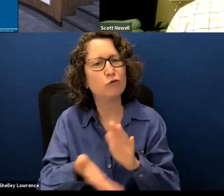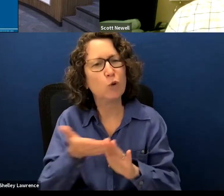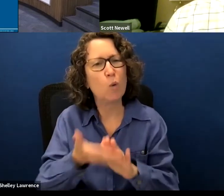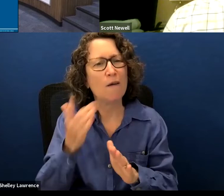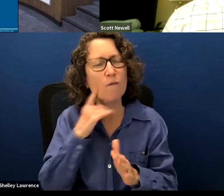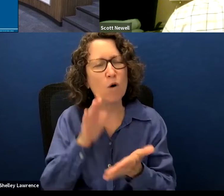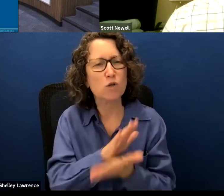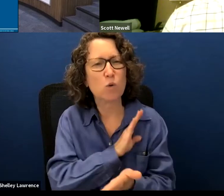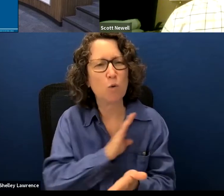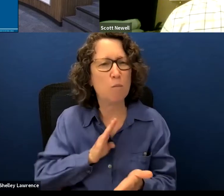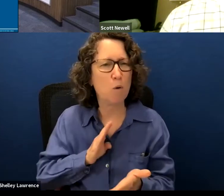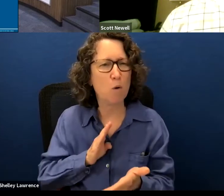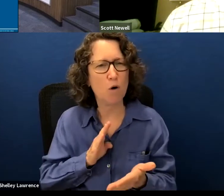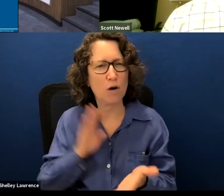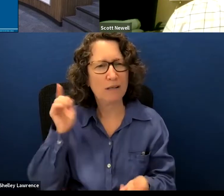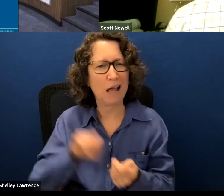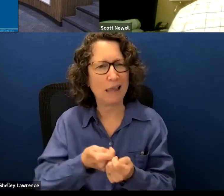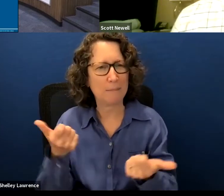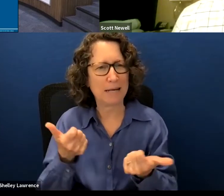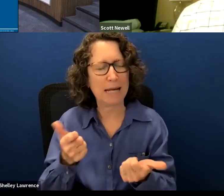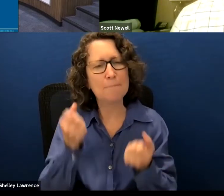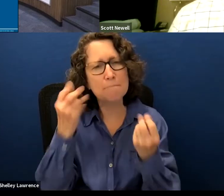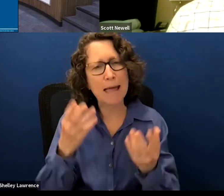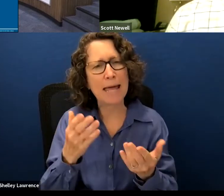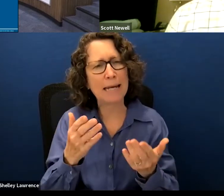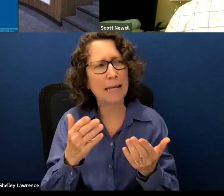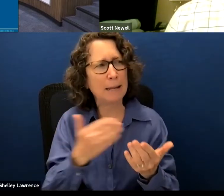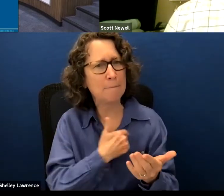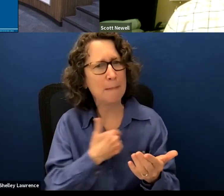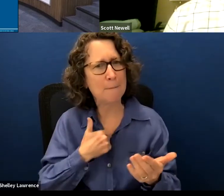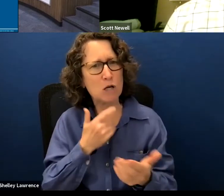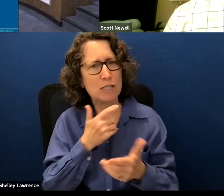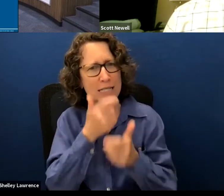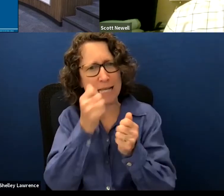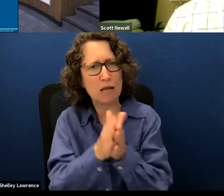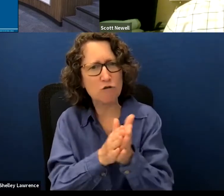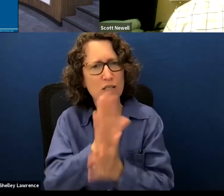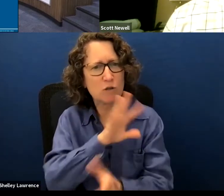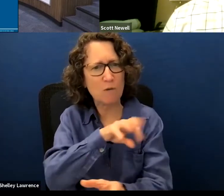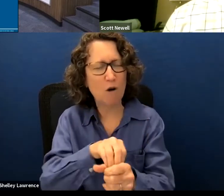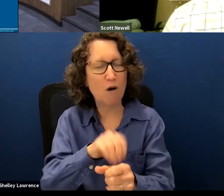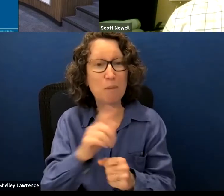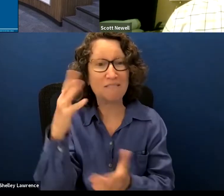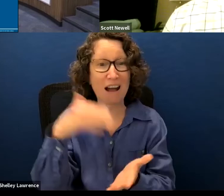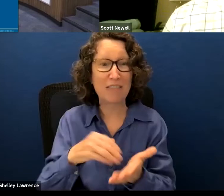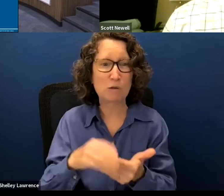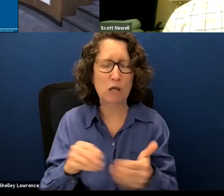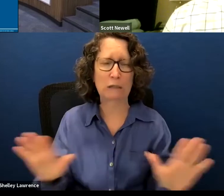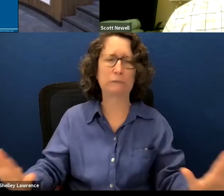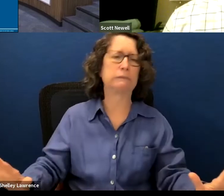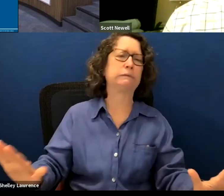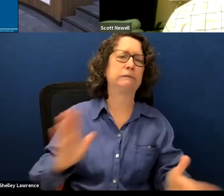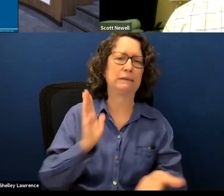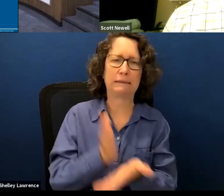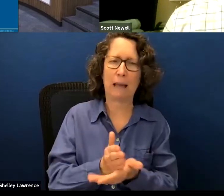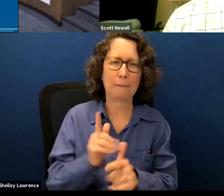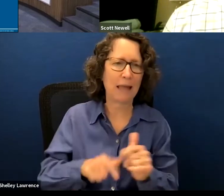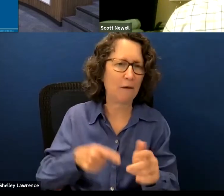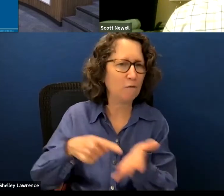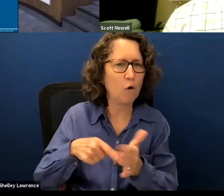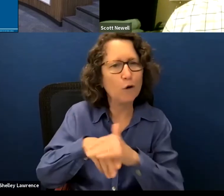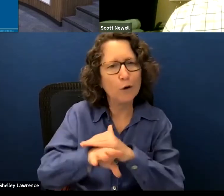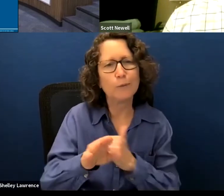There are many great community members that have expressed interest in getting involved, but that $5,000 fee stops them in their